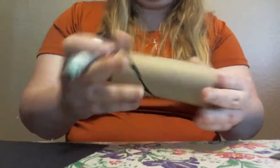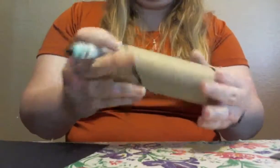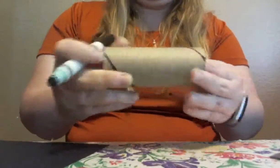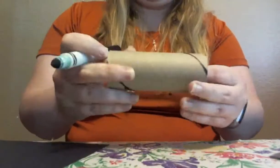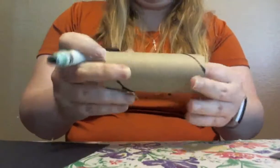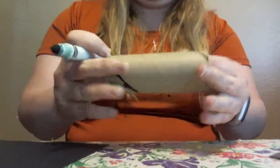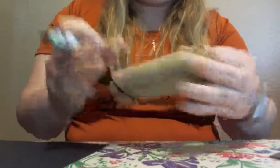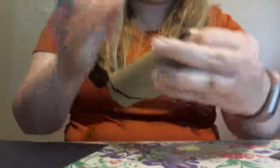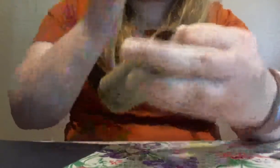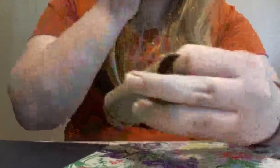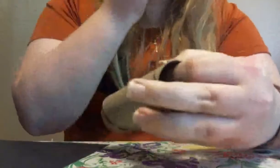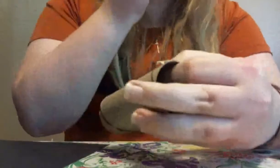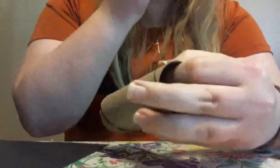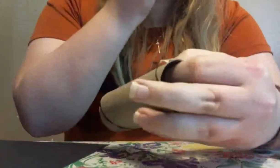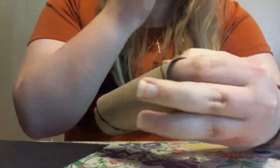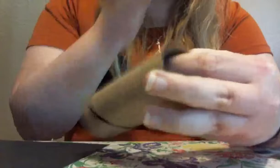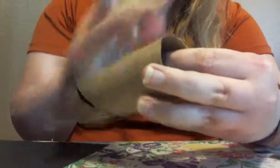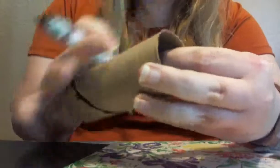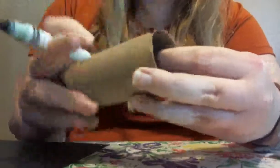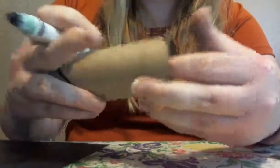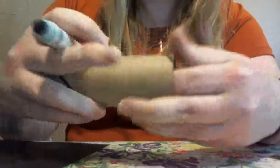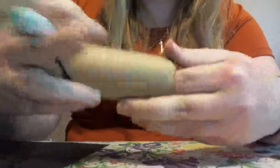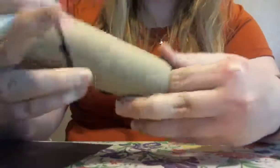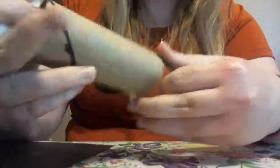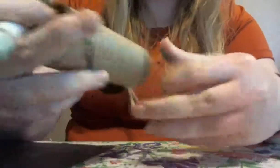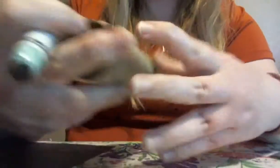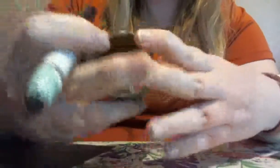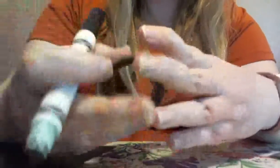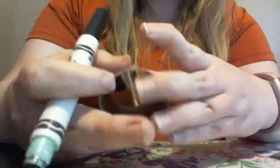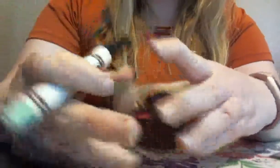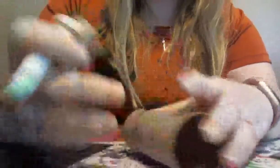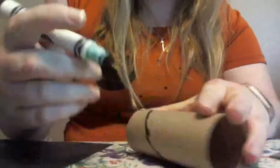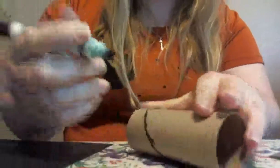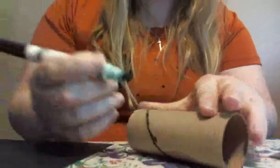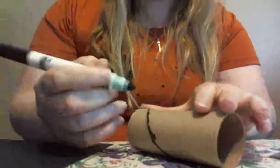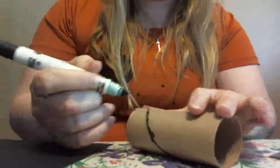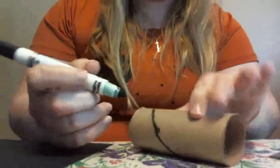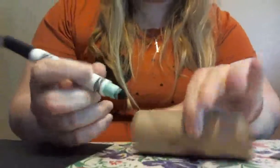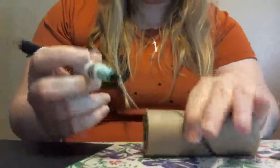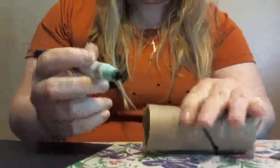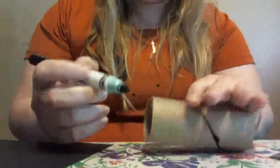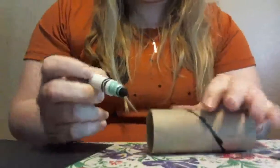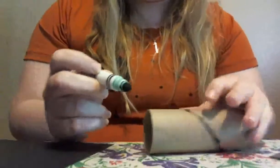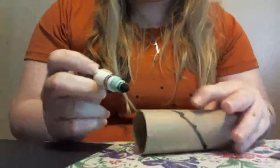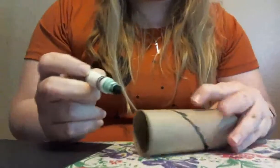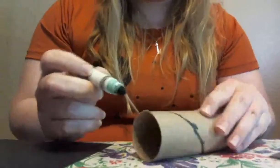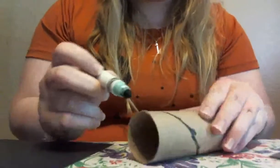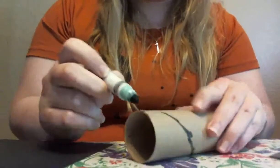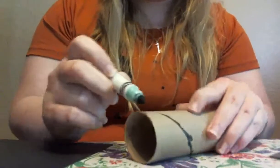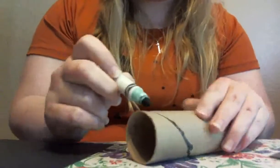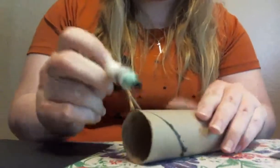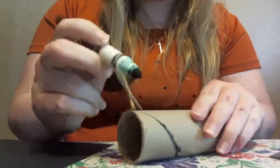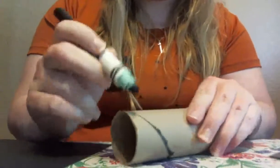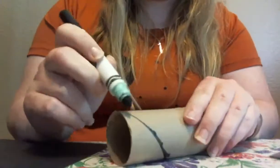Perfect. So I got all the ridges colored. So now I'm going to go ahead and color in